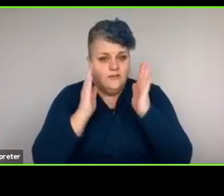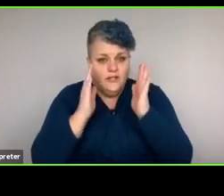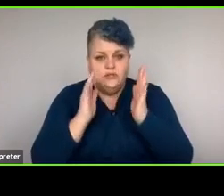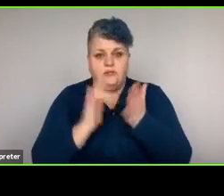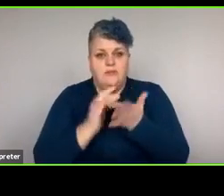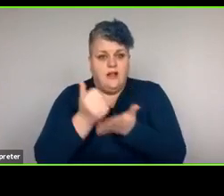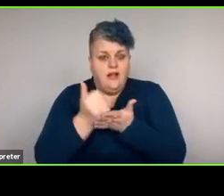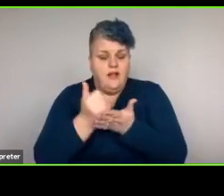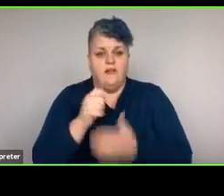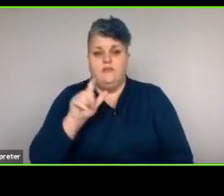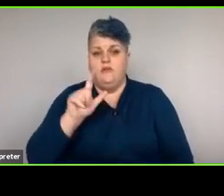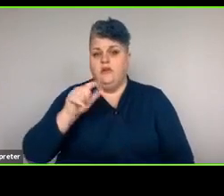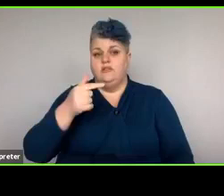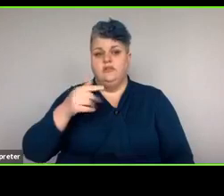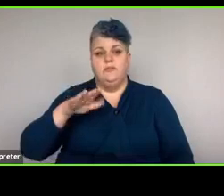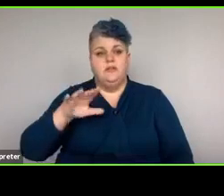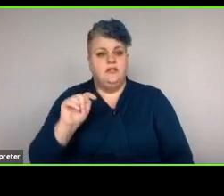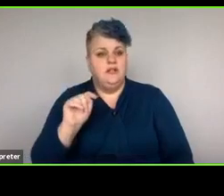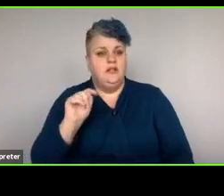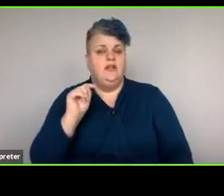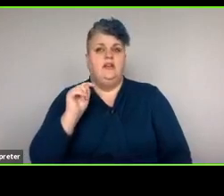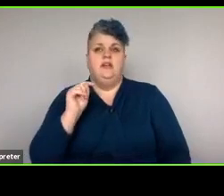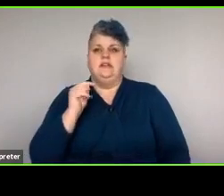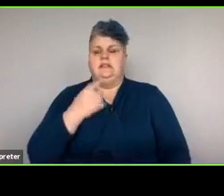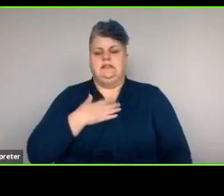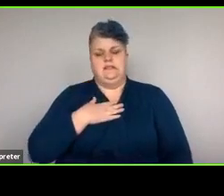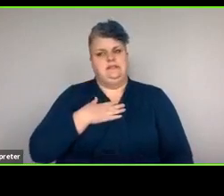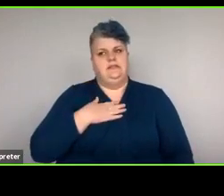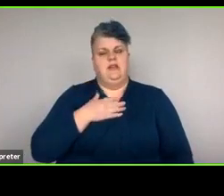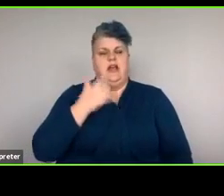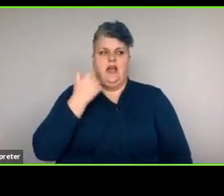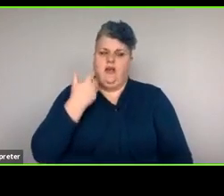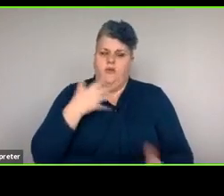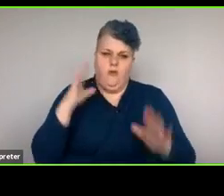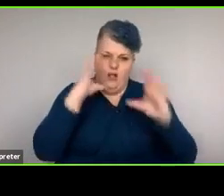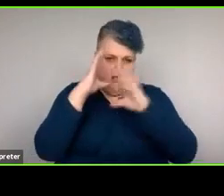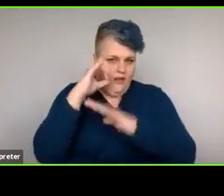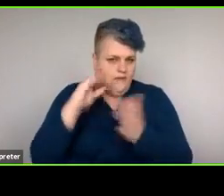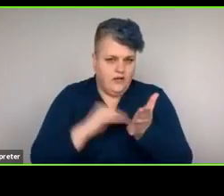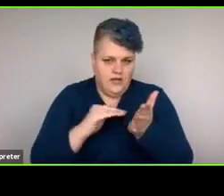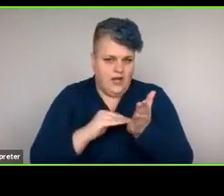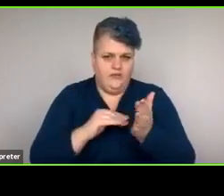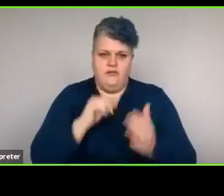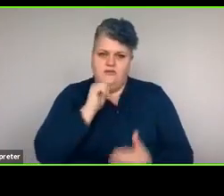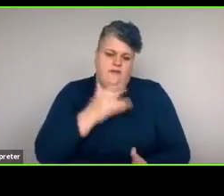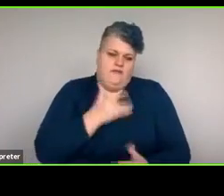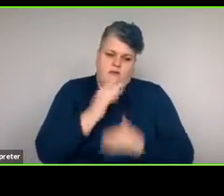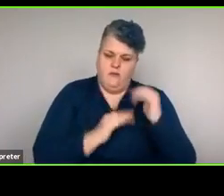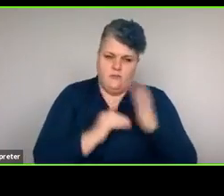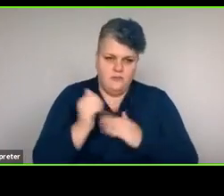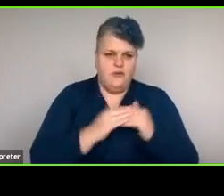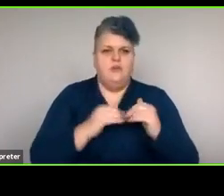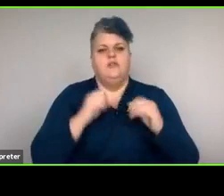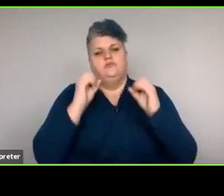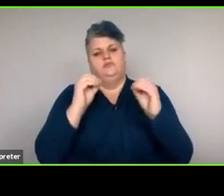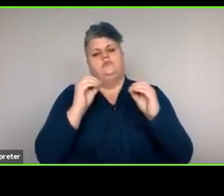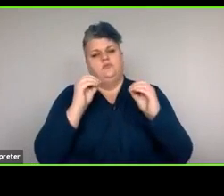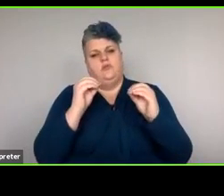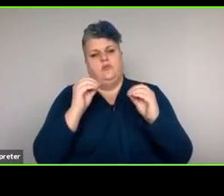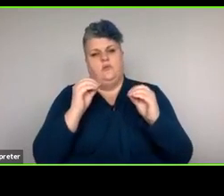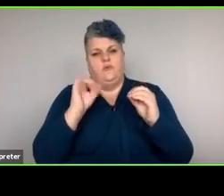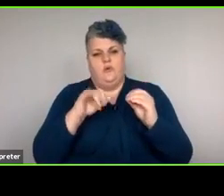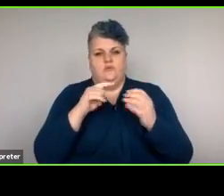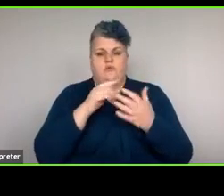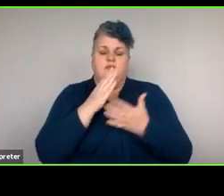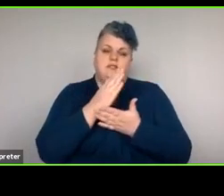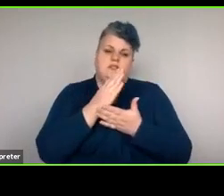if you're LGBT, you might not seek a doctor out if you don't feel comfortable. So these are things that we're aware of